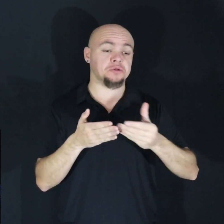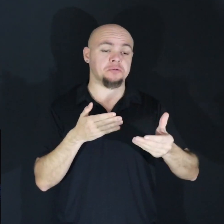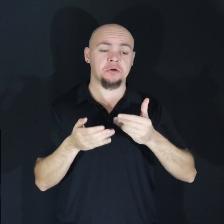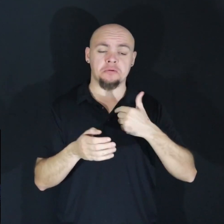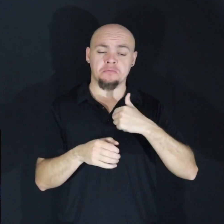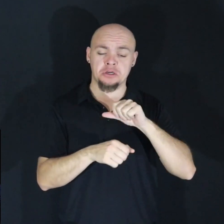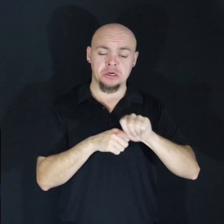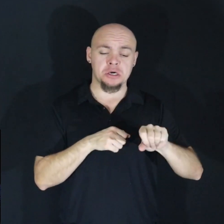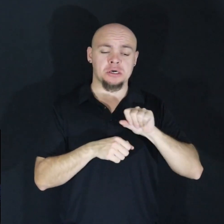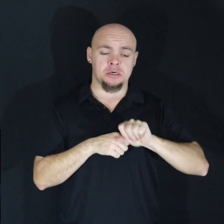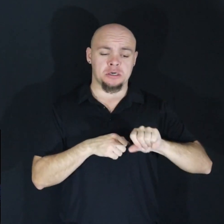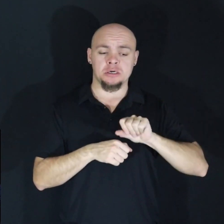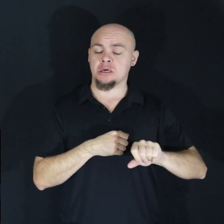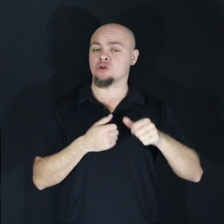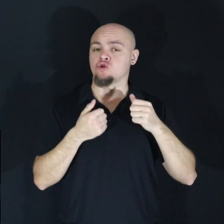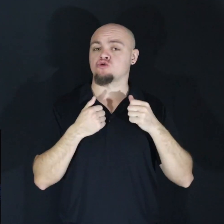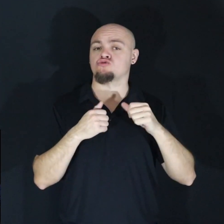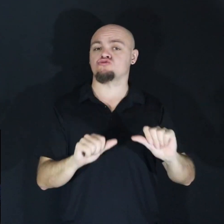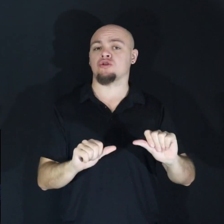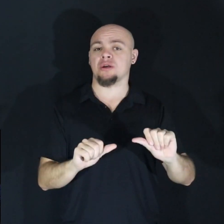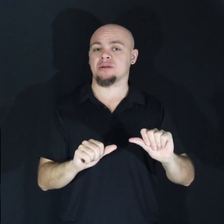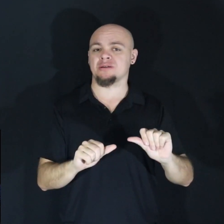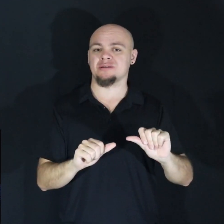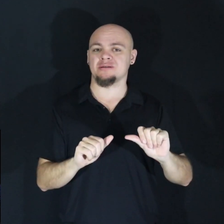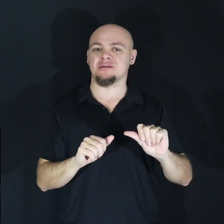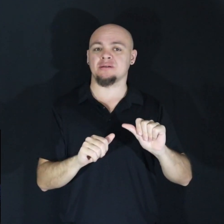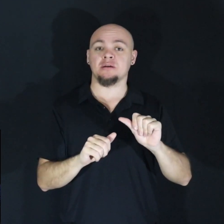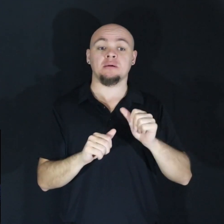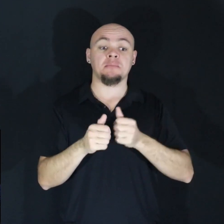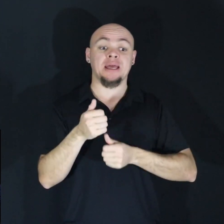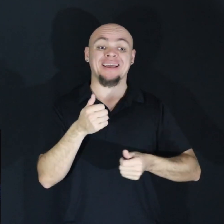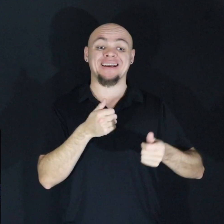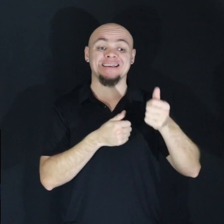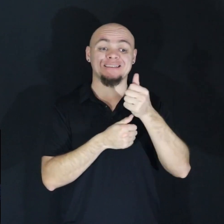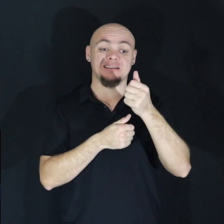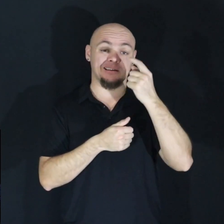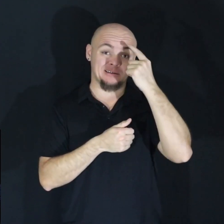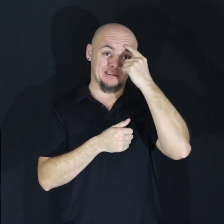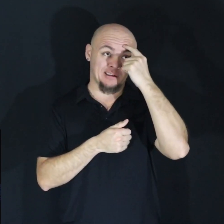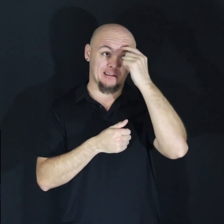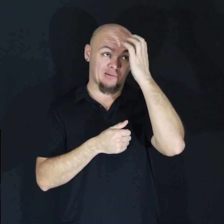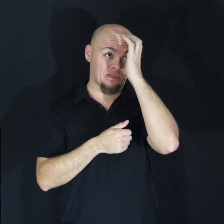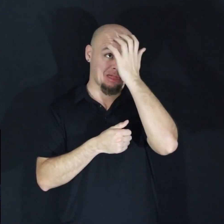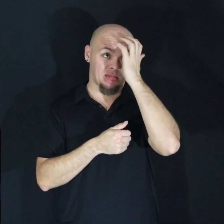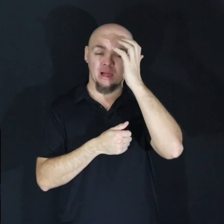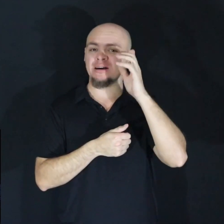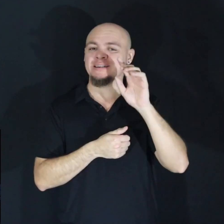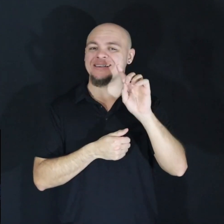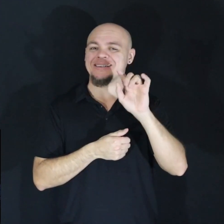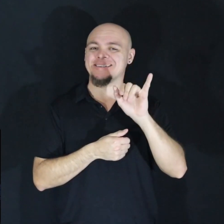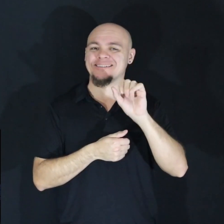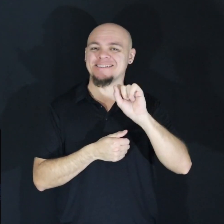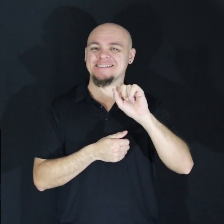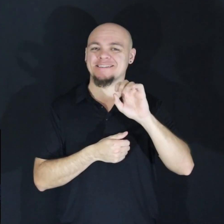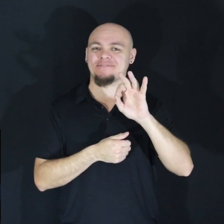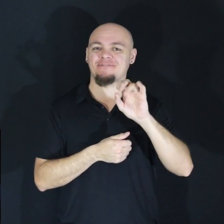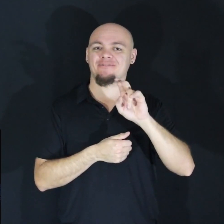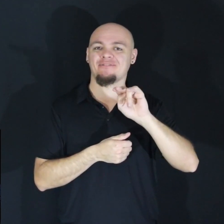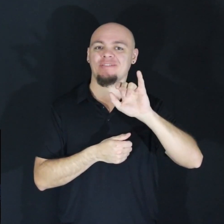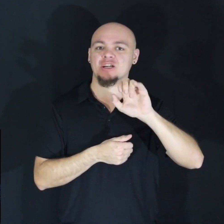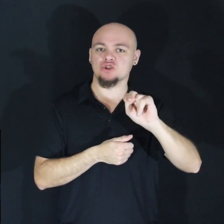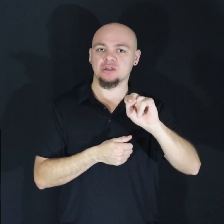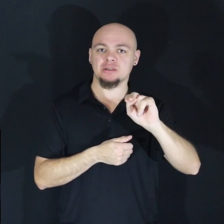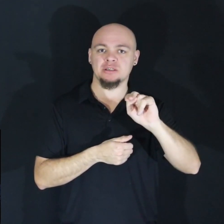hard I tried, my executive dysfunction took over because I was so passionate about ensuring that I did it